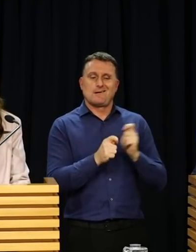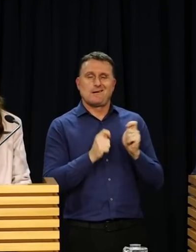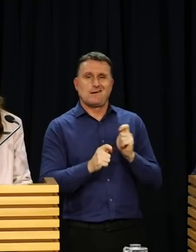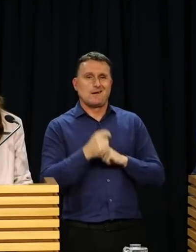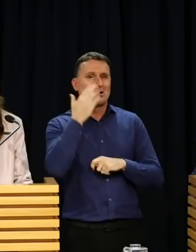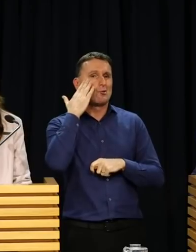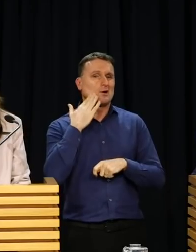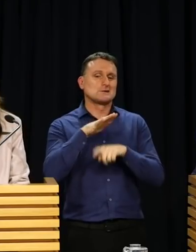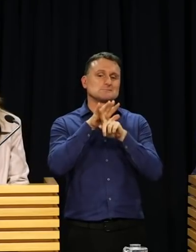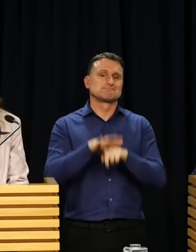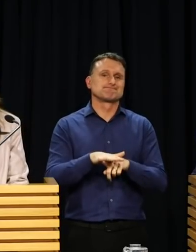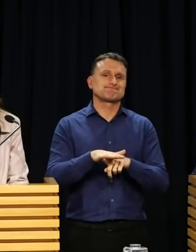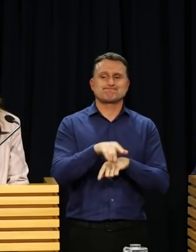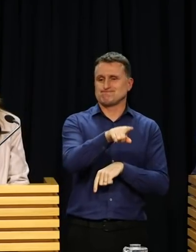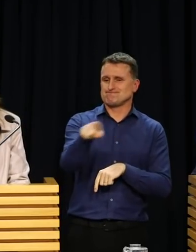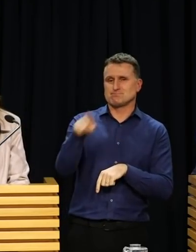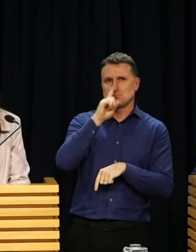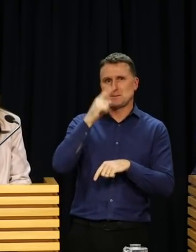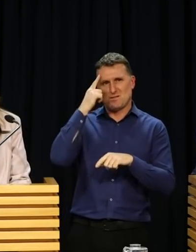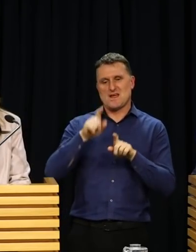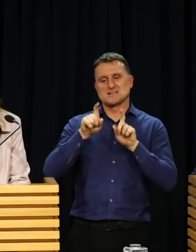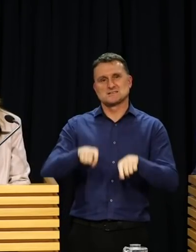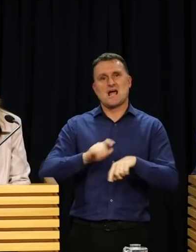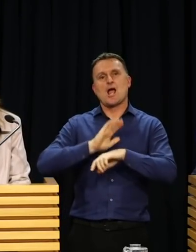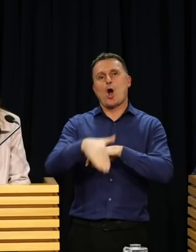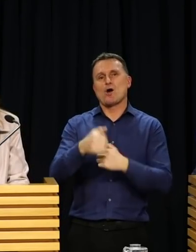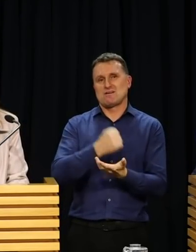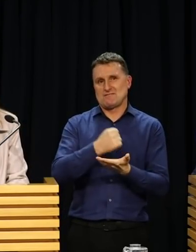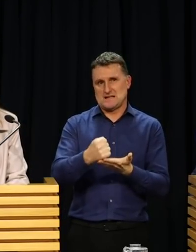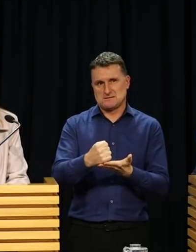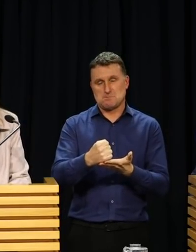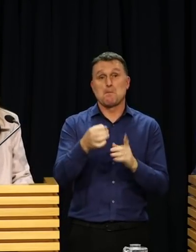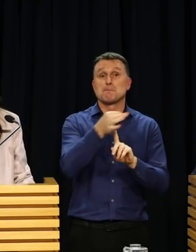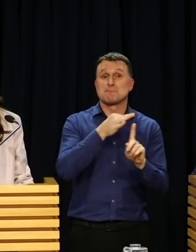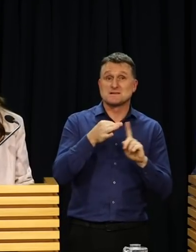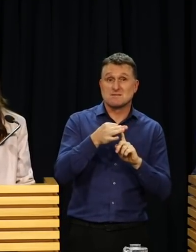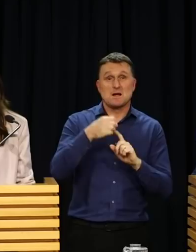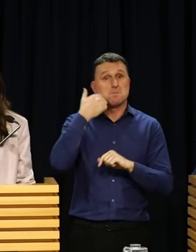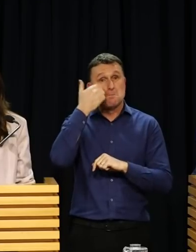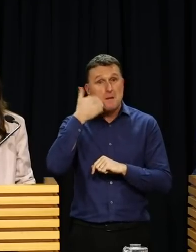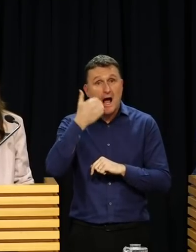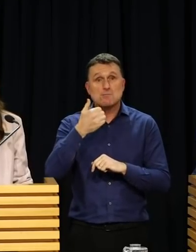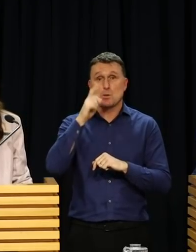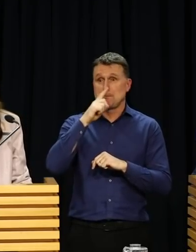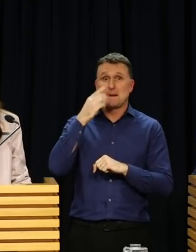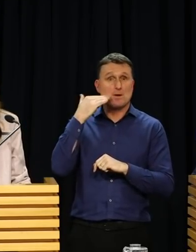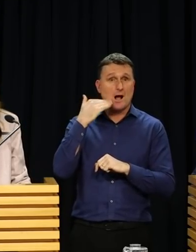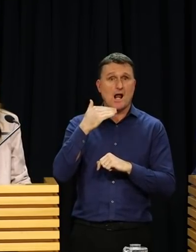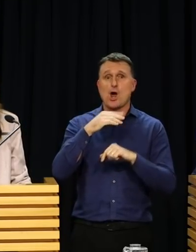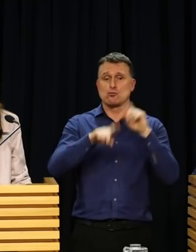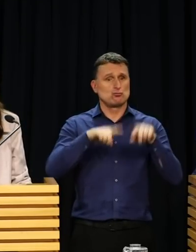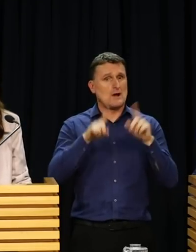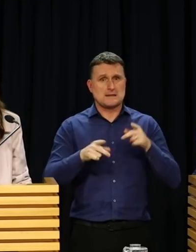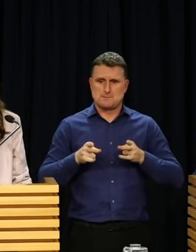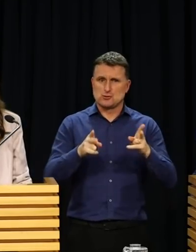who were suspected of being overstayers. Pacific peoples, Māori, and other people of colour were randomly stopped in the